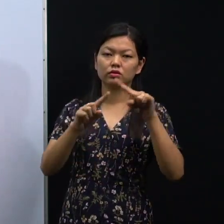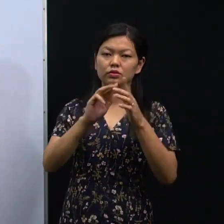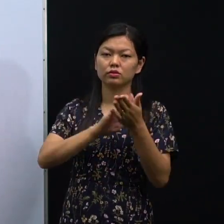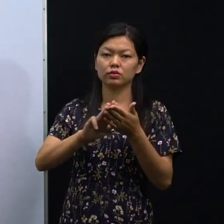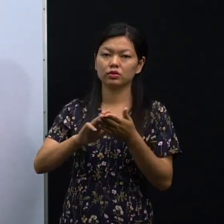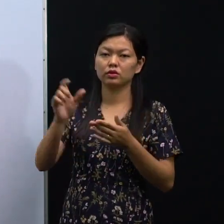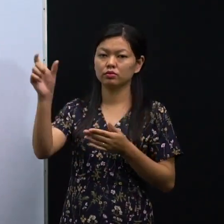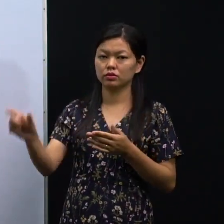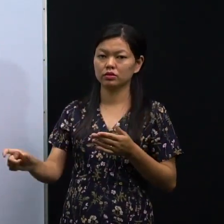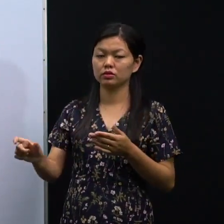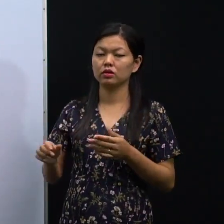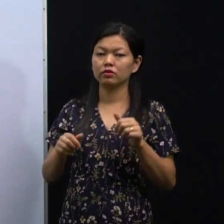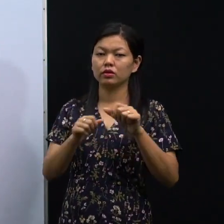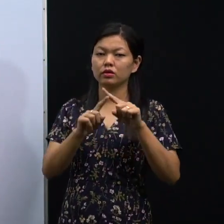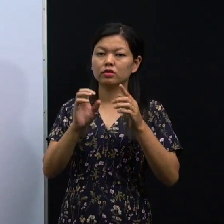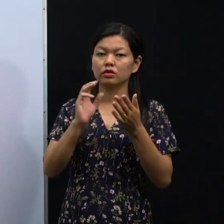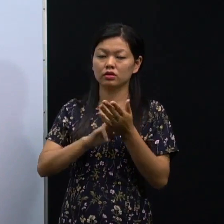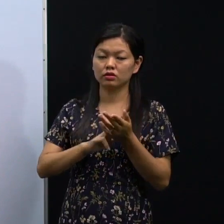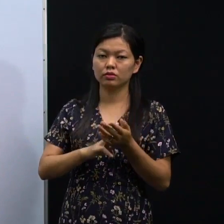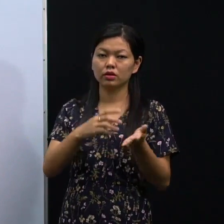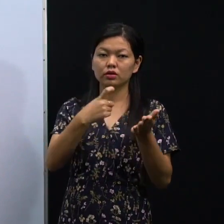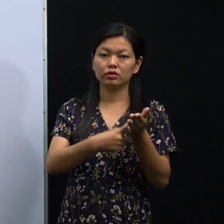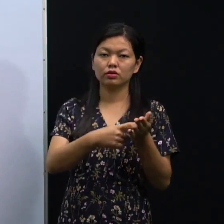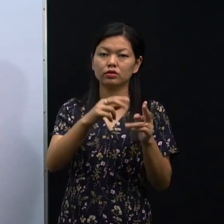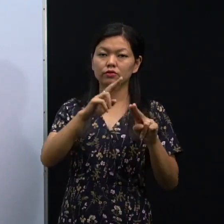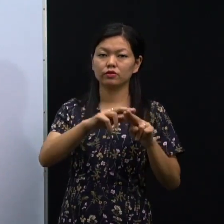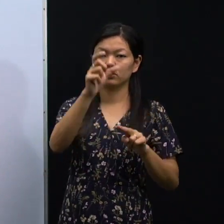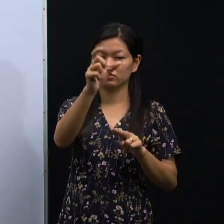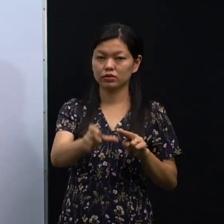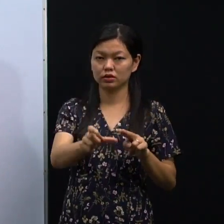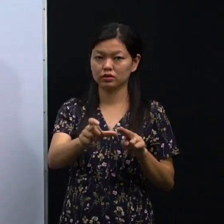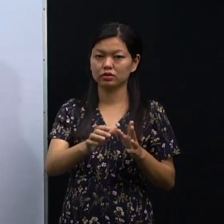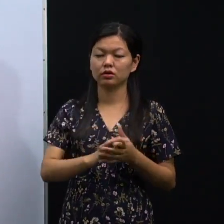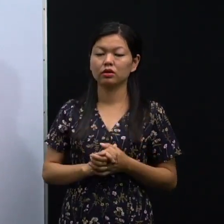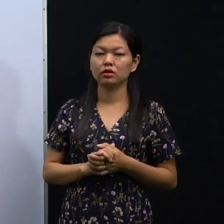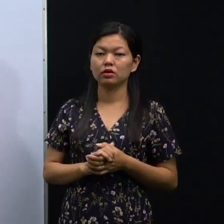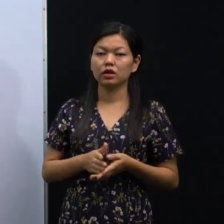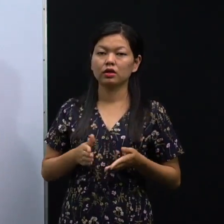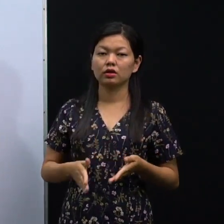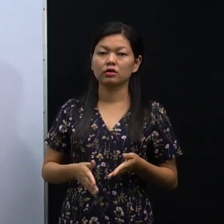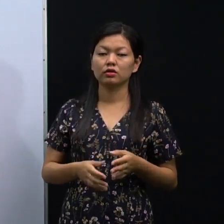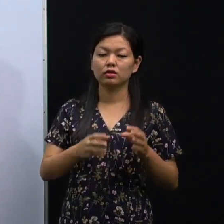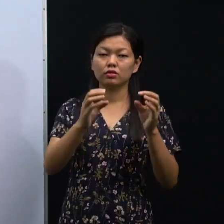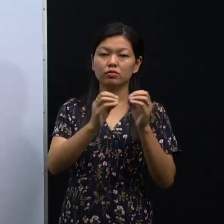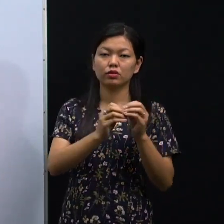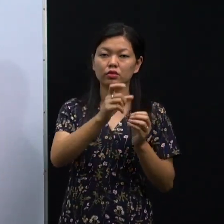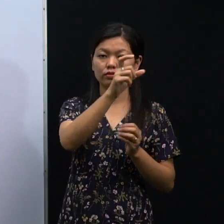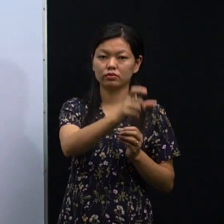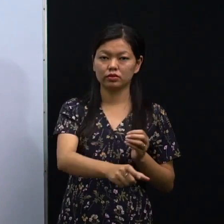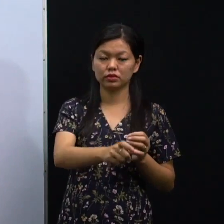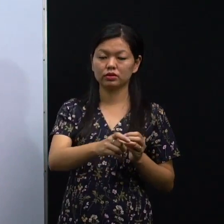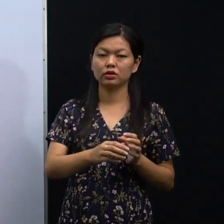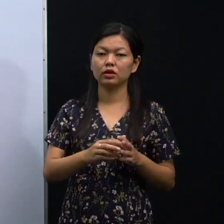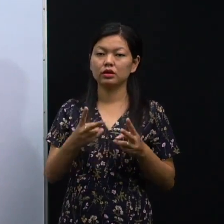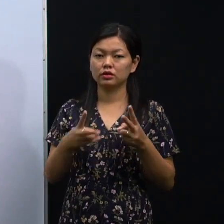there is the next is the Rutherford model of an atom. Clear? And then the Bohr model of an atom,